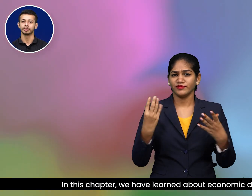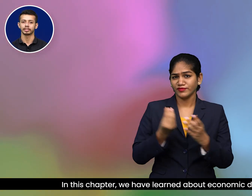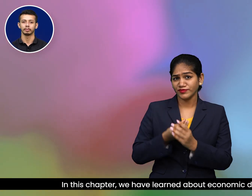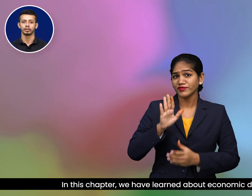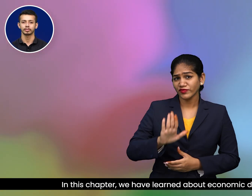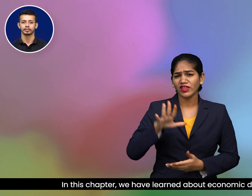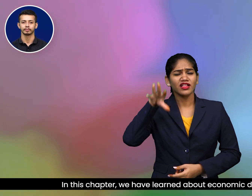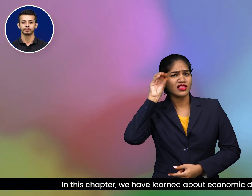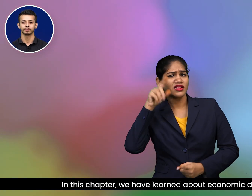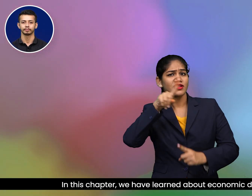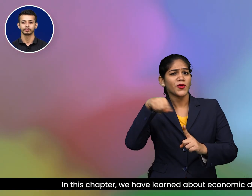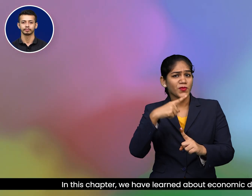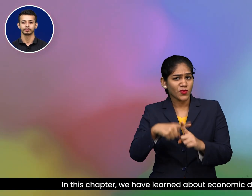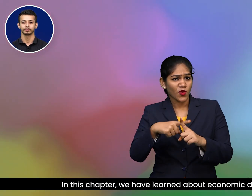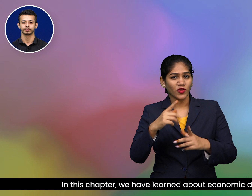we have learned about